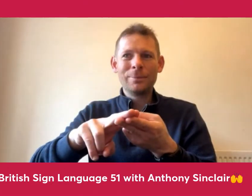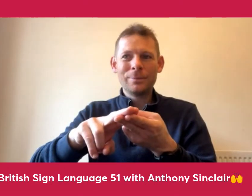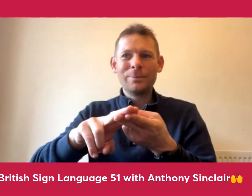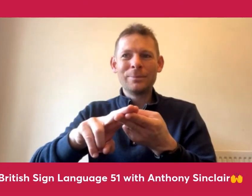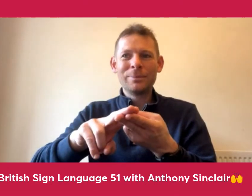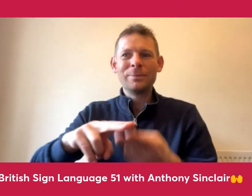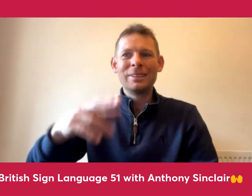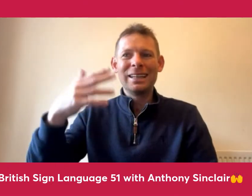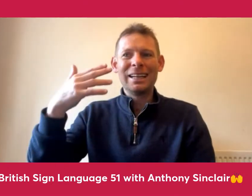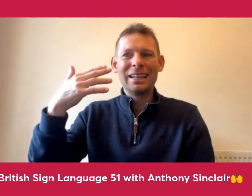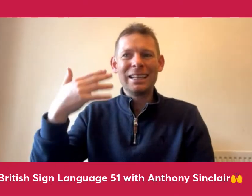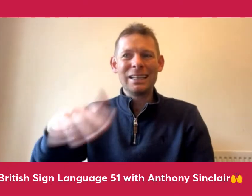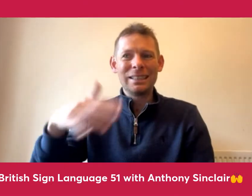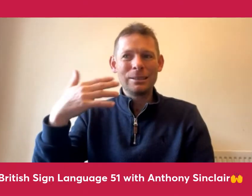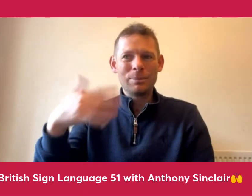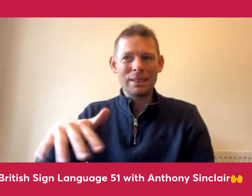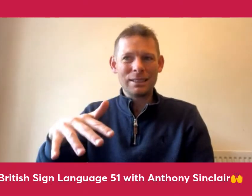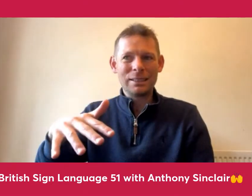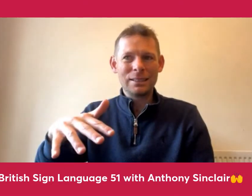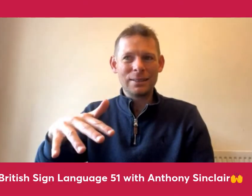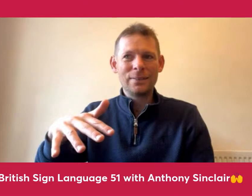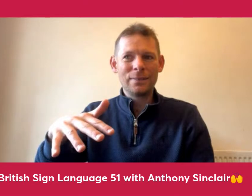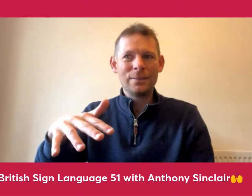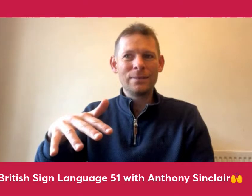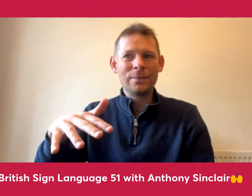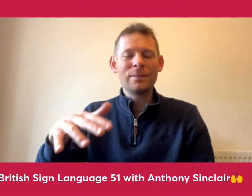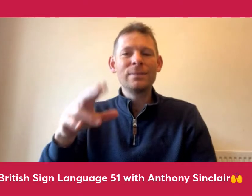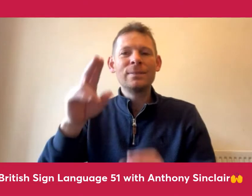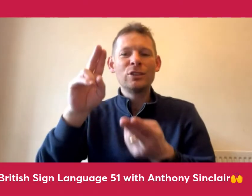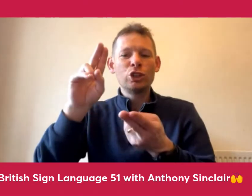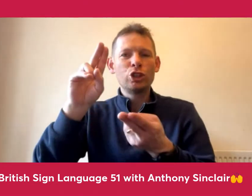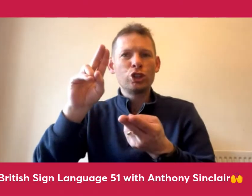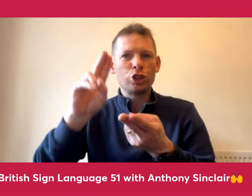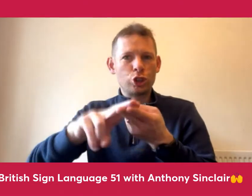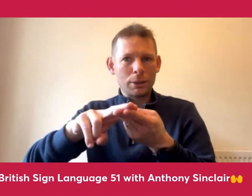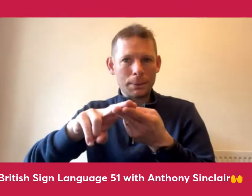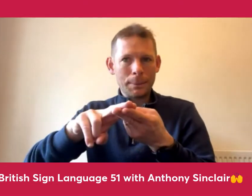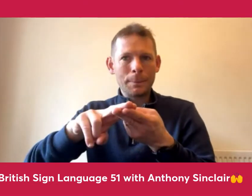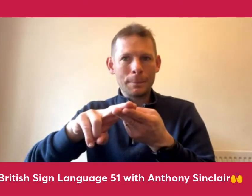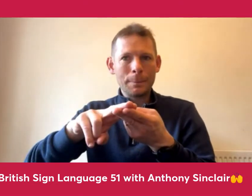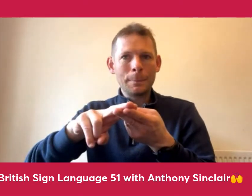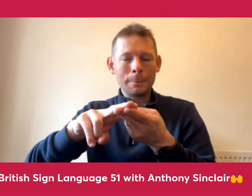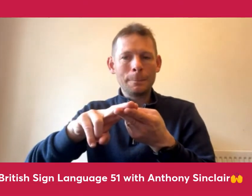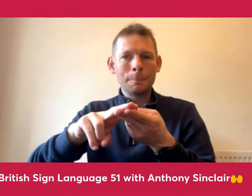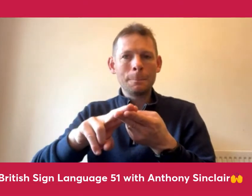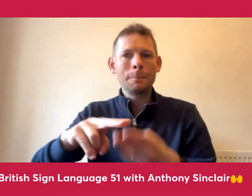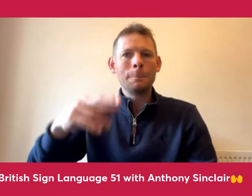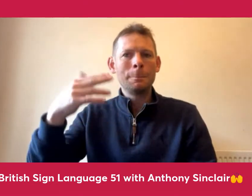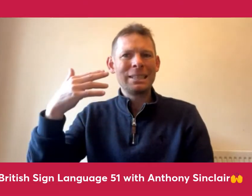So that's expensive and cheap.